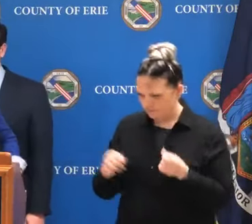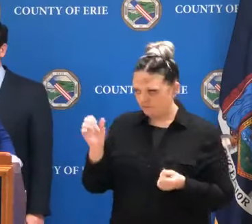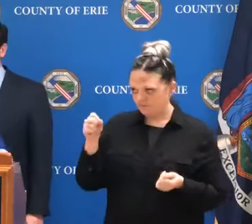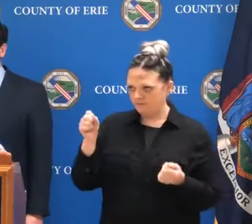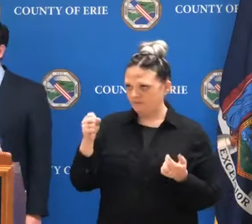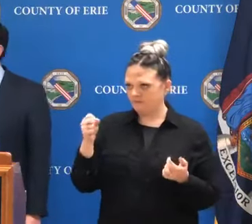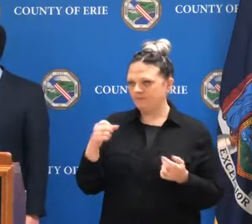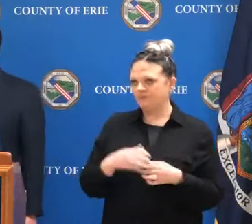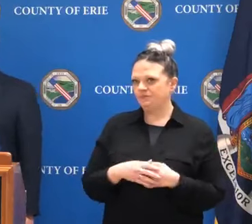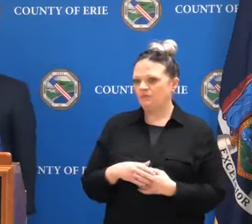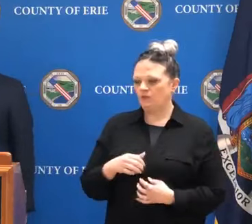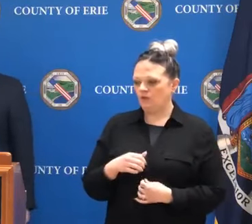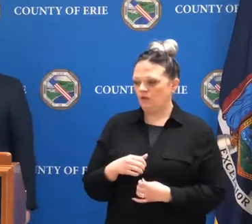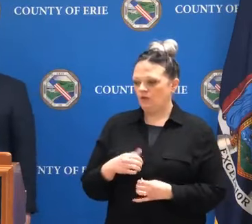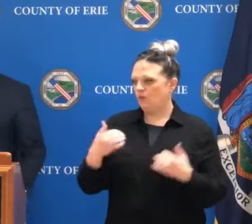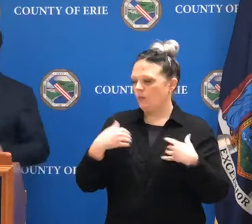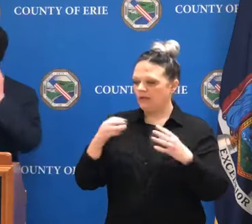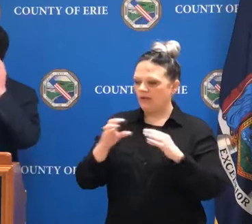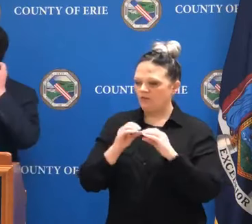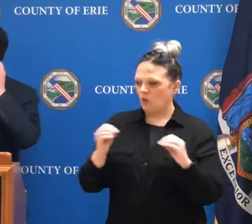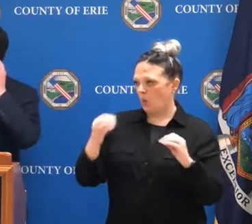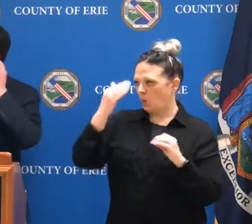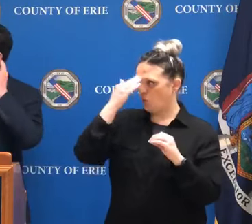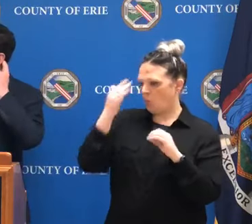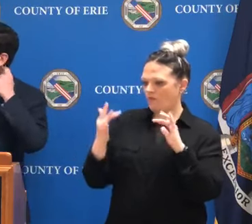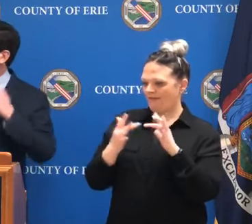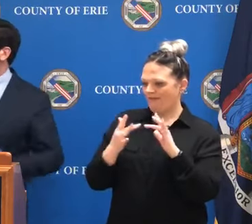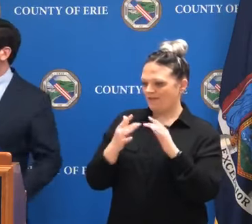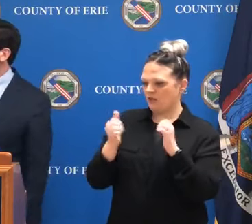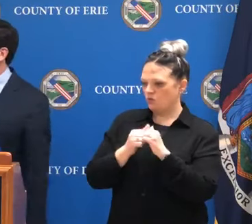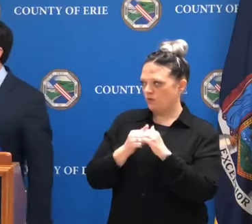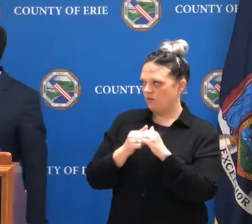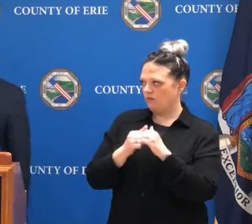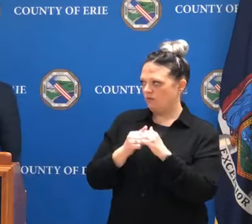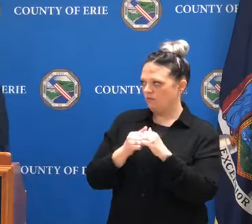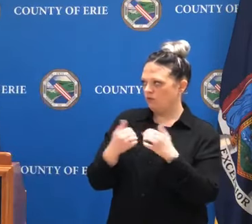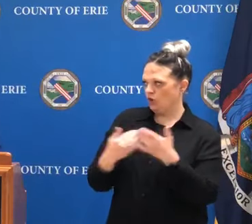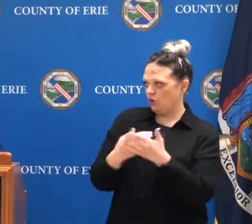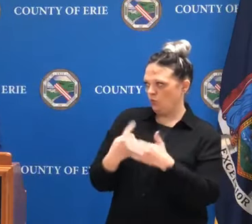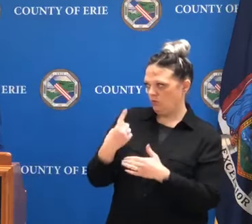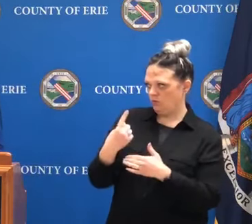We don't have any known contacts with these cases.